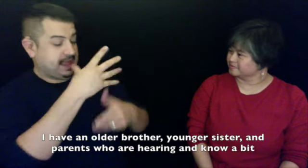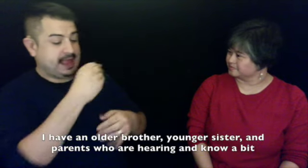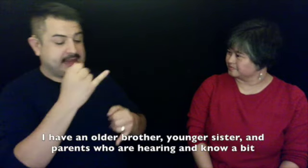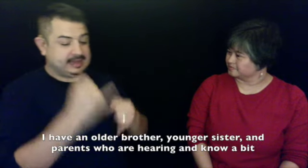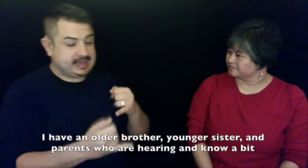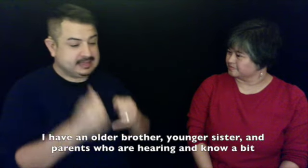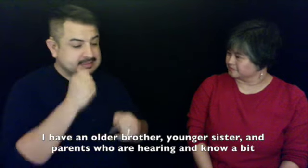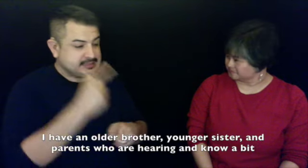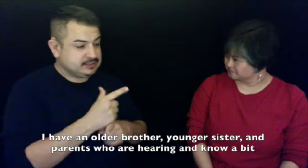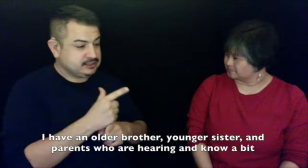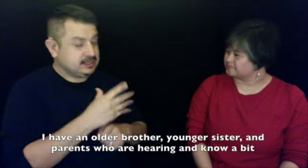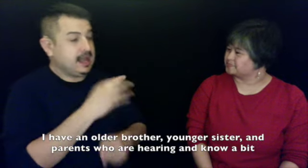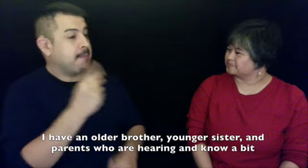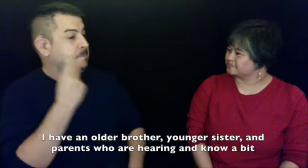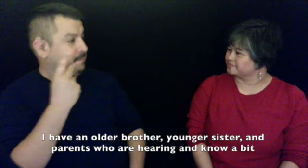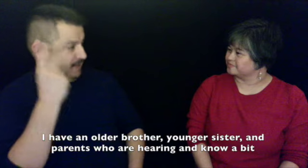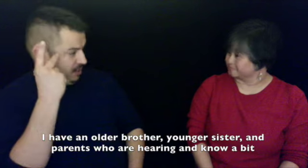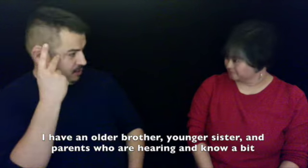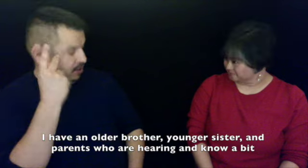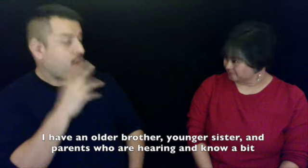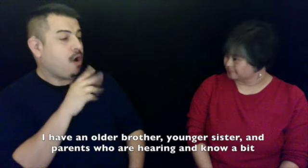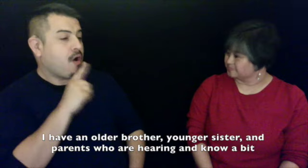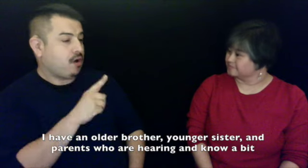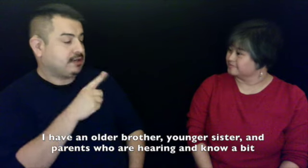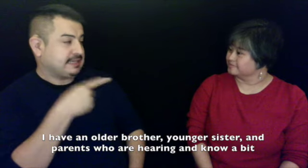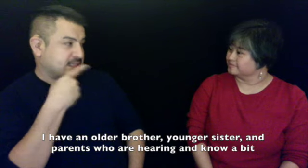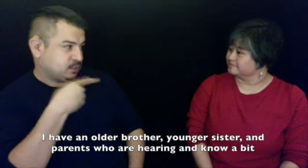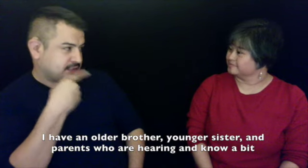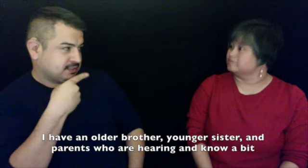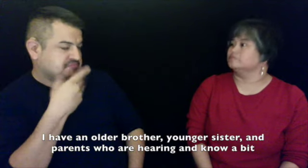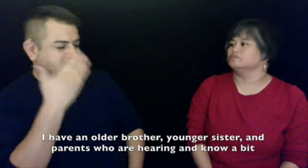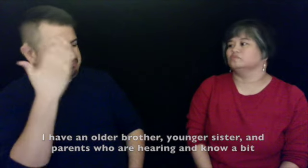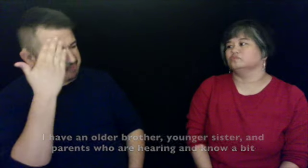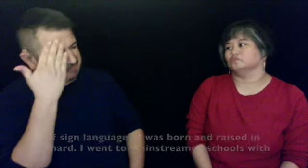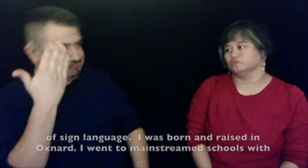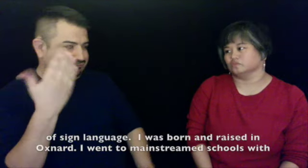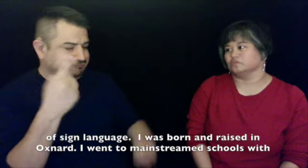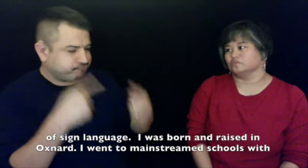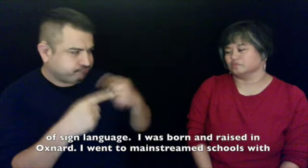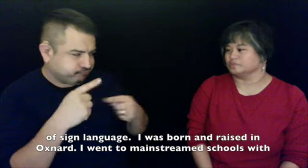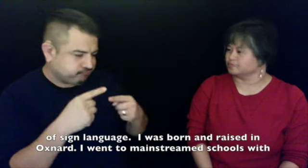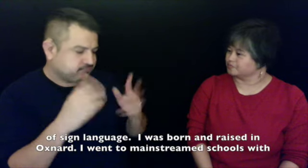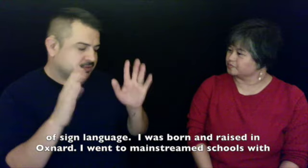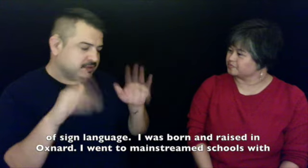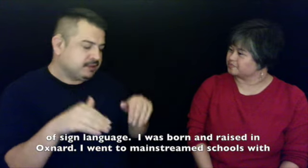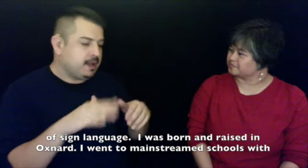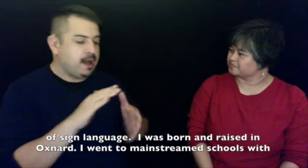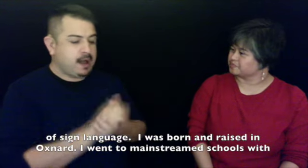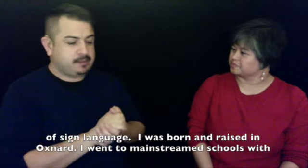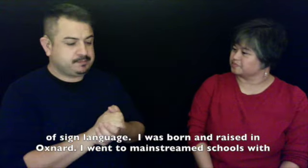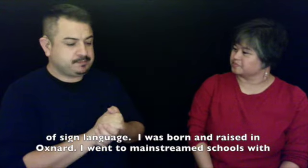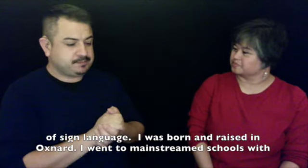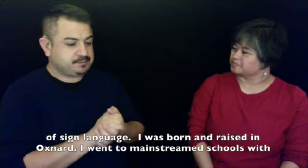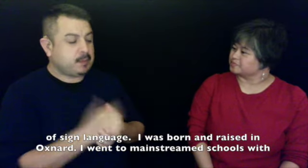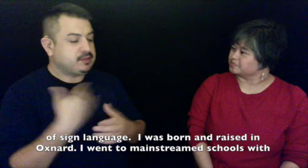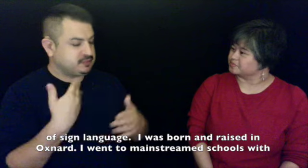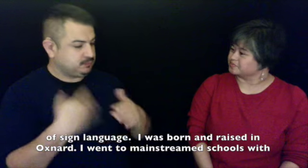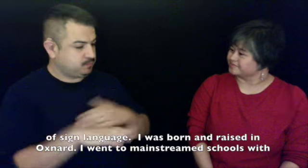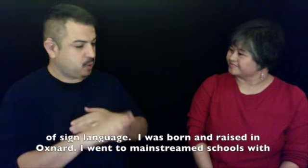I have an older brother and a younger sister and my parents who are hearing and know a bit of sign language. I was